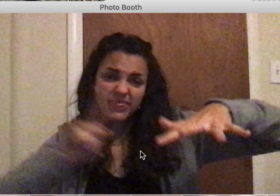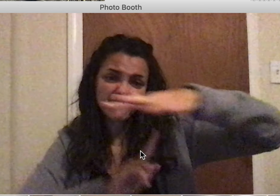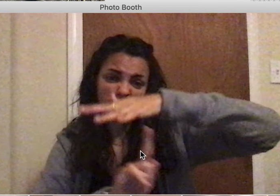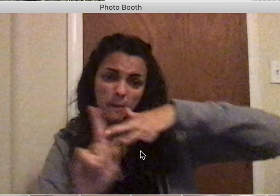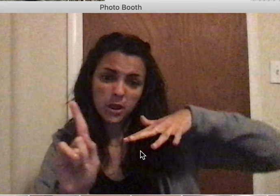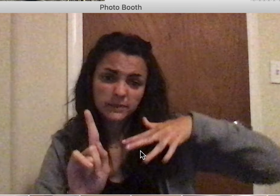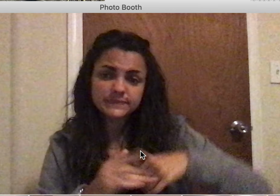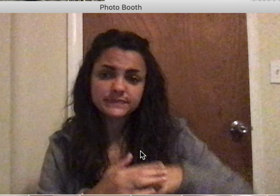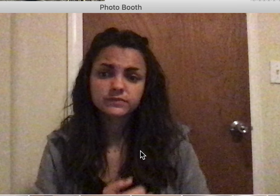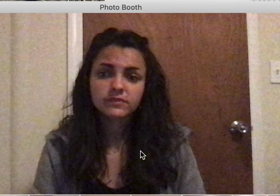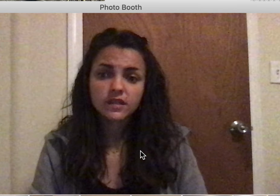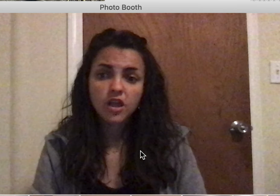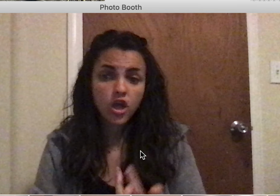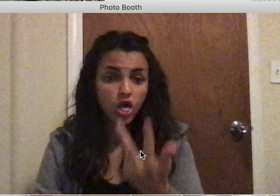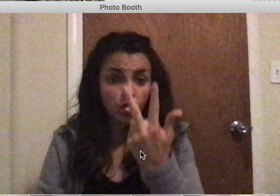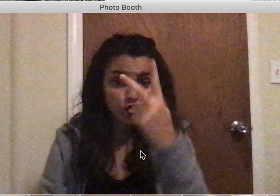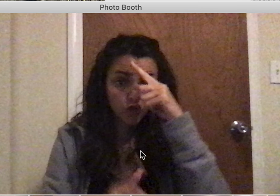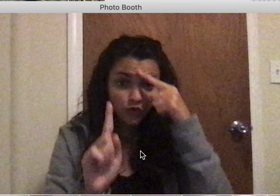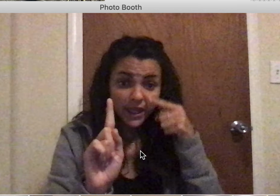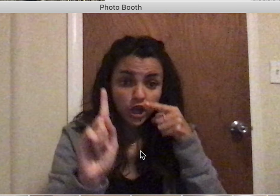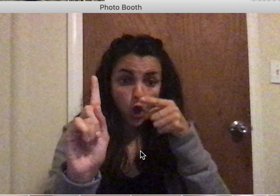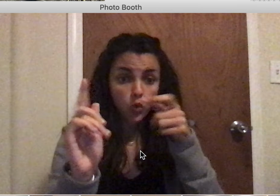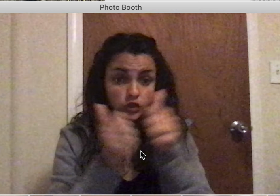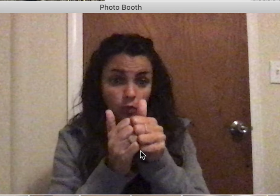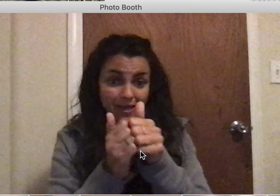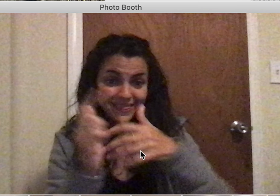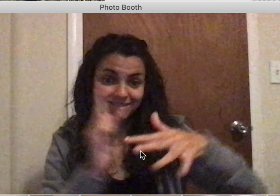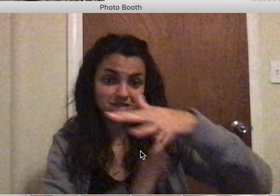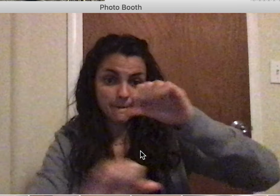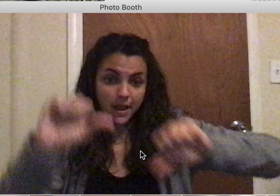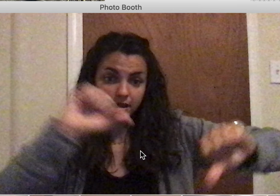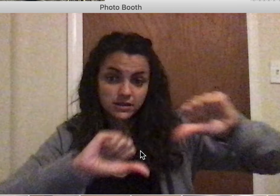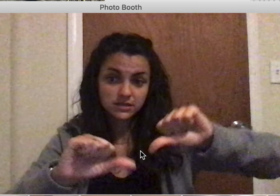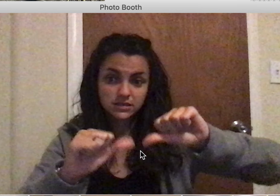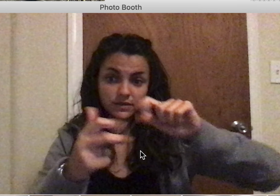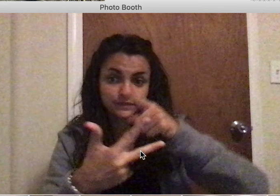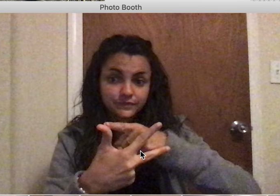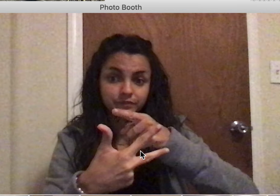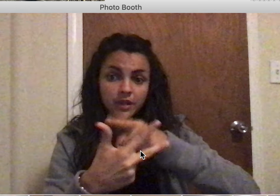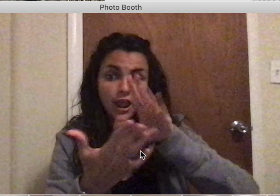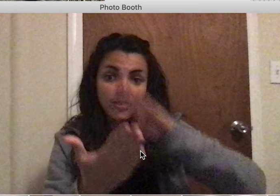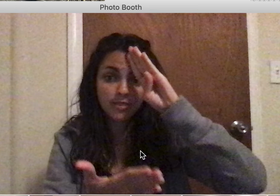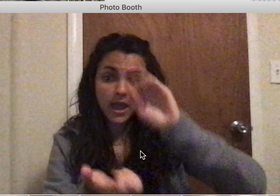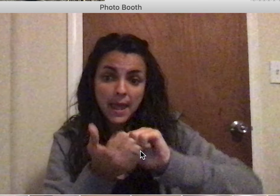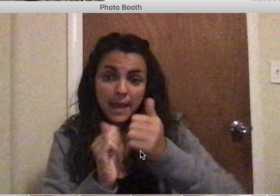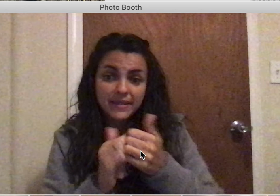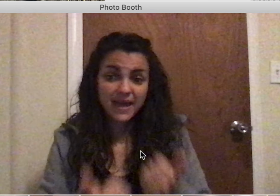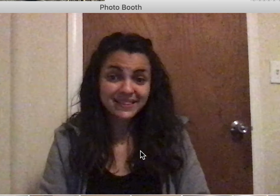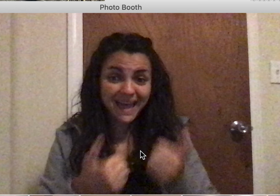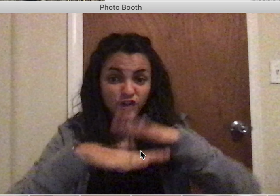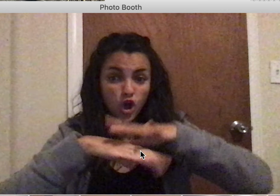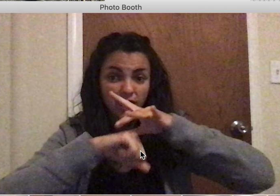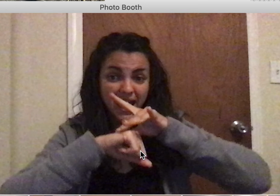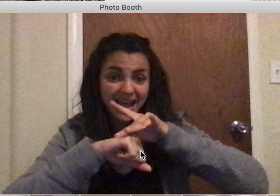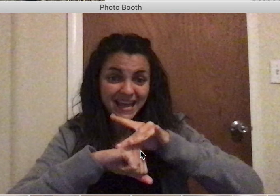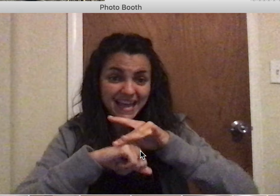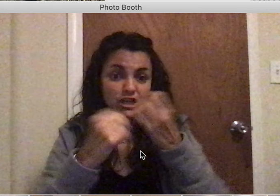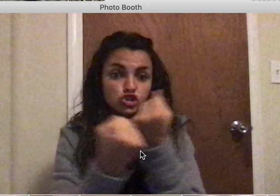So what are the 3 goals of environmental science? 1, to learn how life on Earth has survived and thrived. 2,